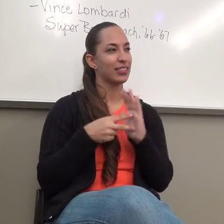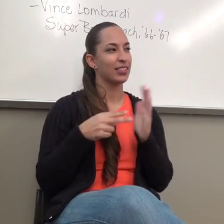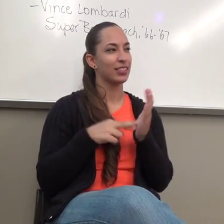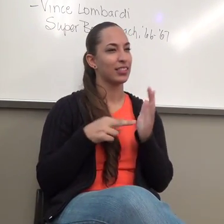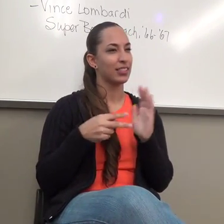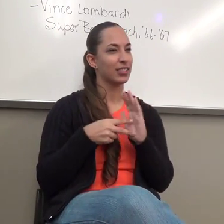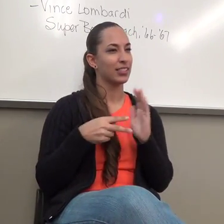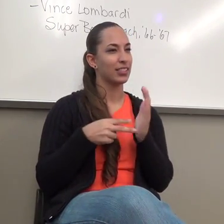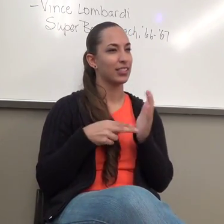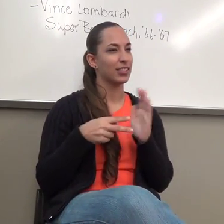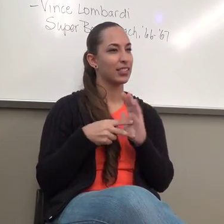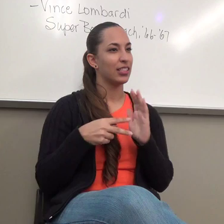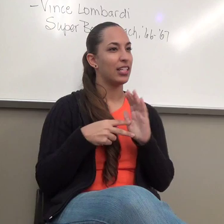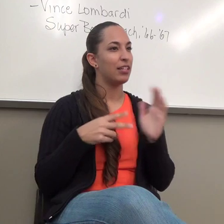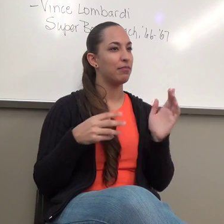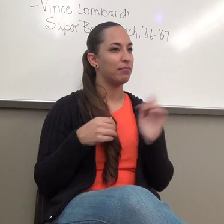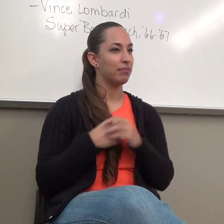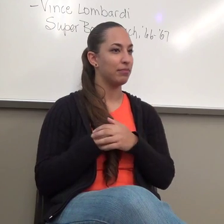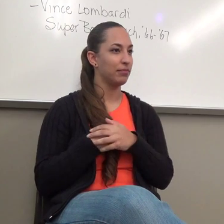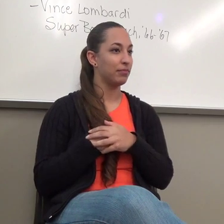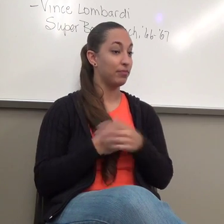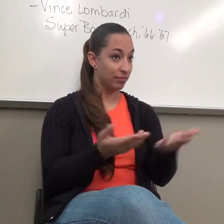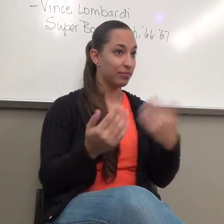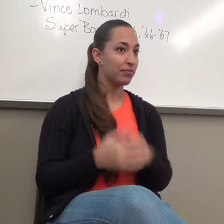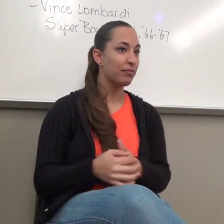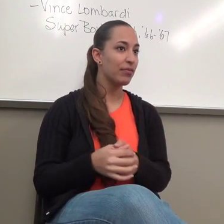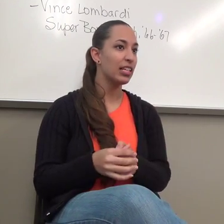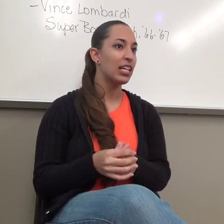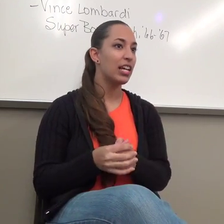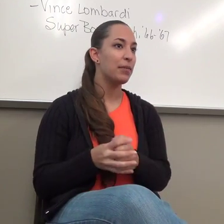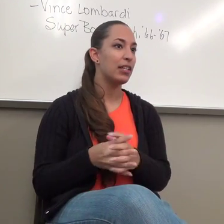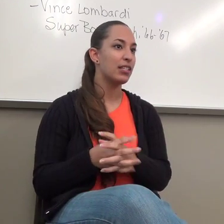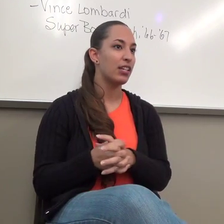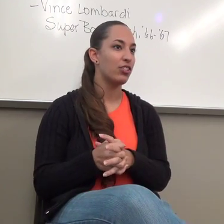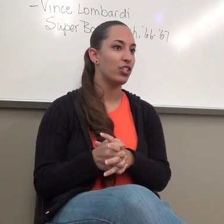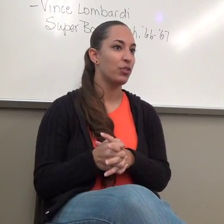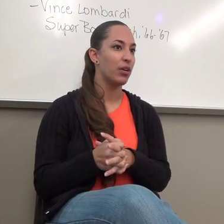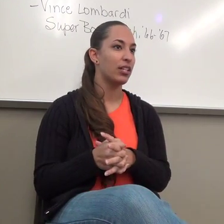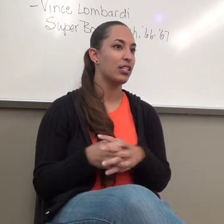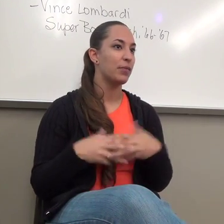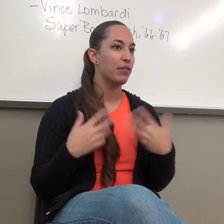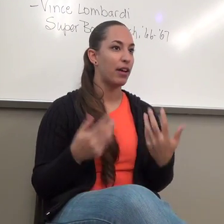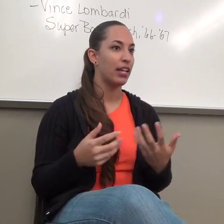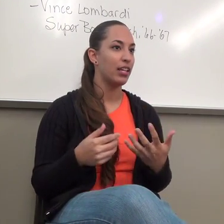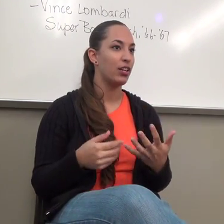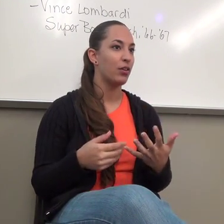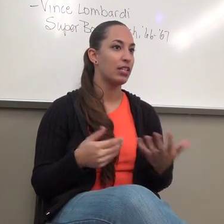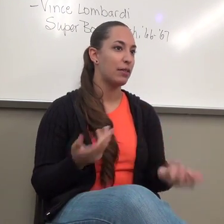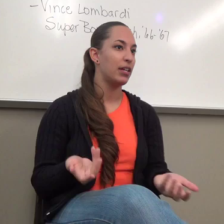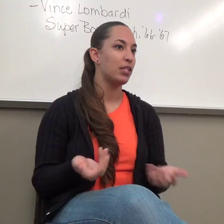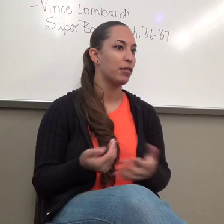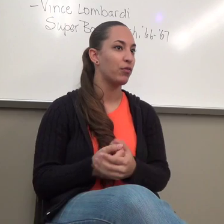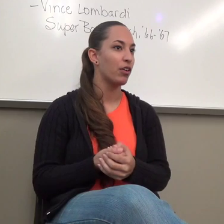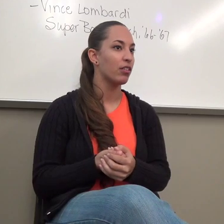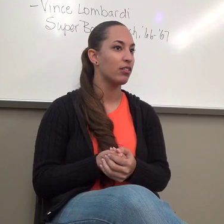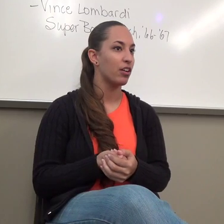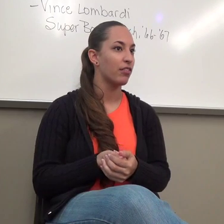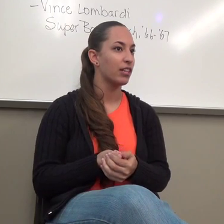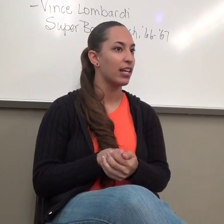What is this guy saying by that? Sandra? It means that you want us to be ready, 10 minutes before the start of class,